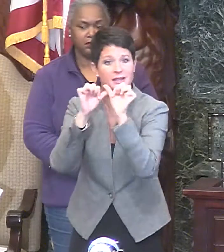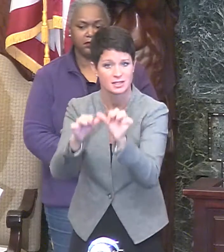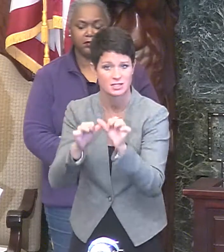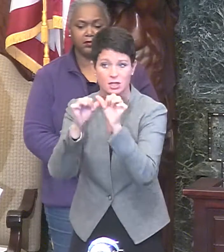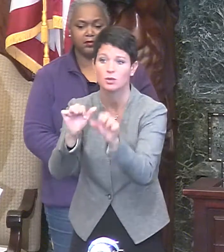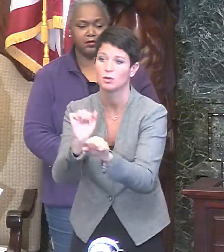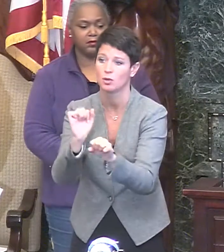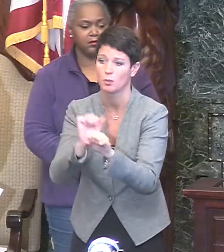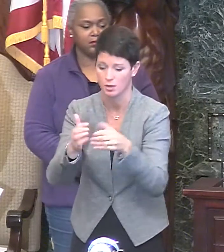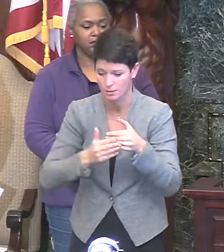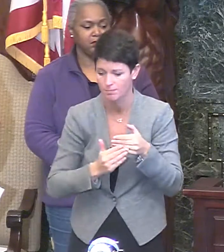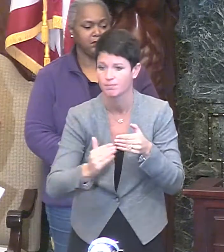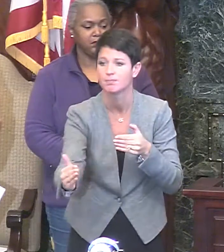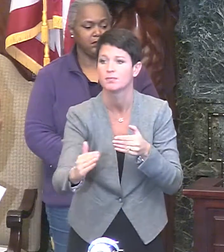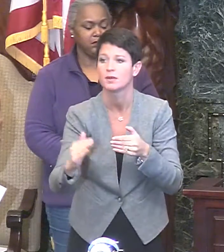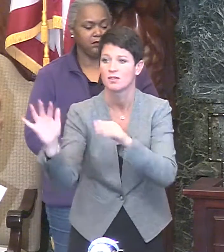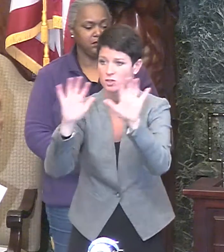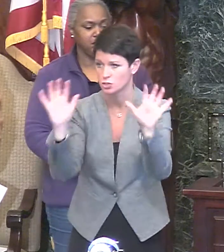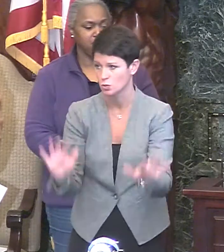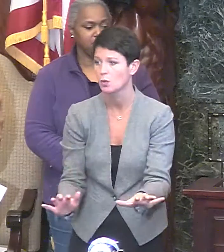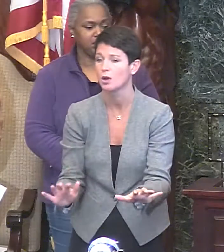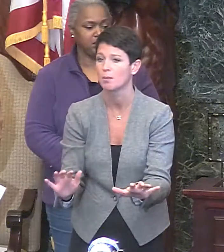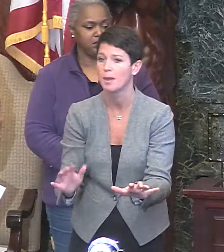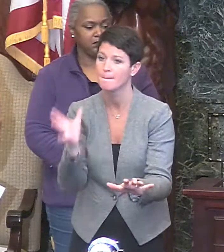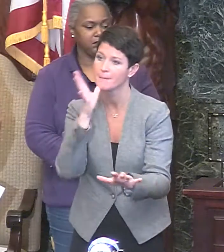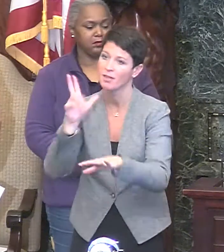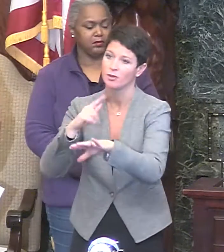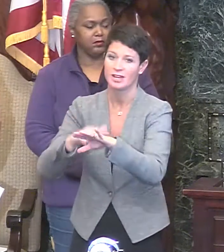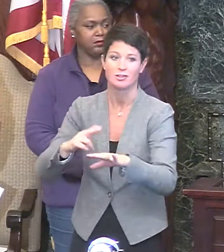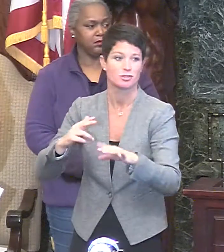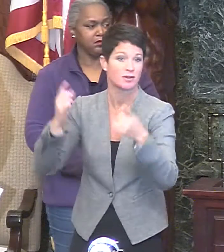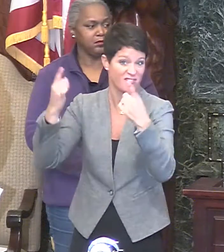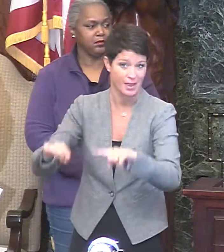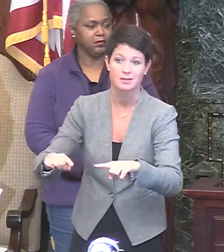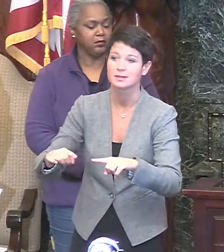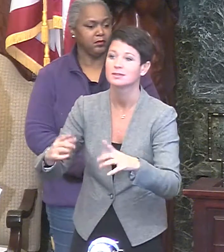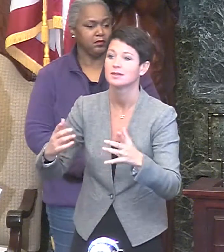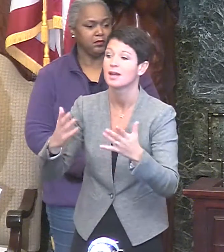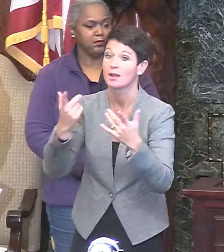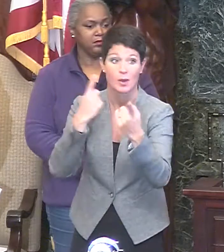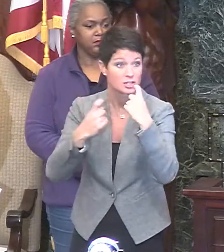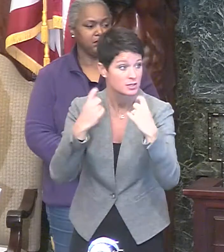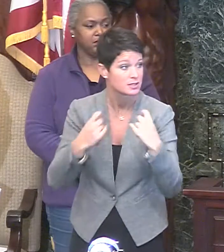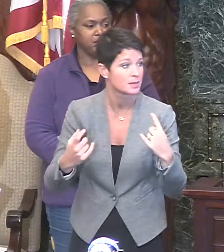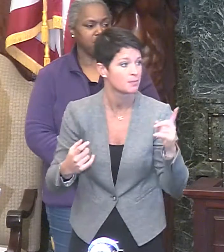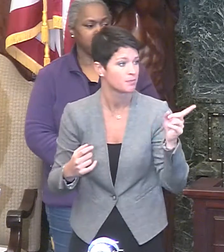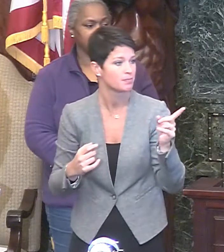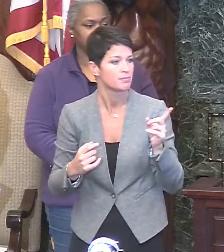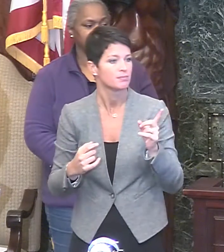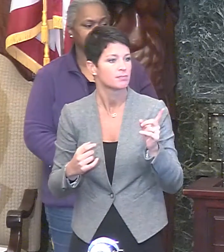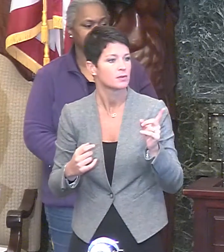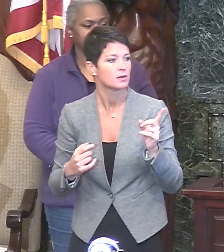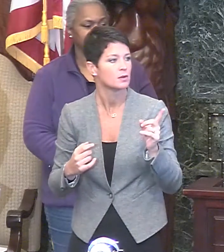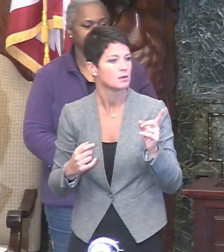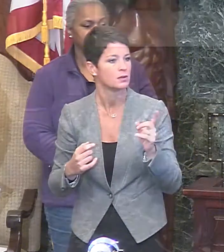do throughout this Mother Nature event, and be happy to answer any questions.